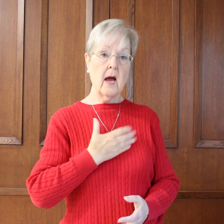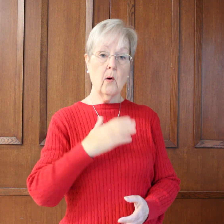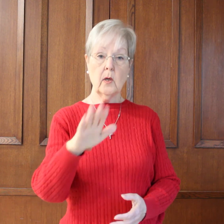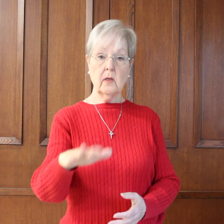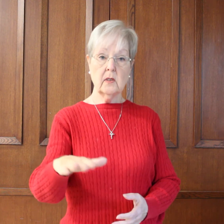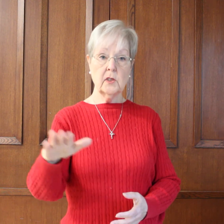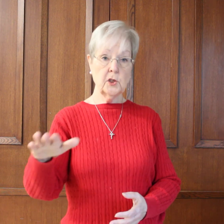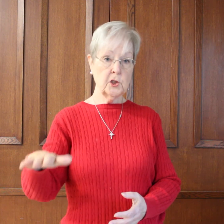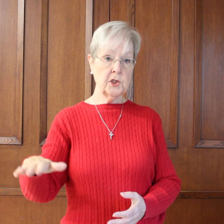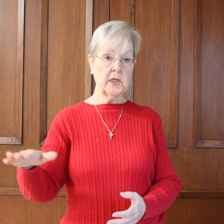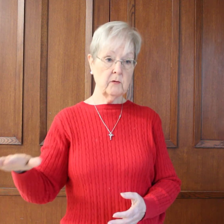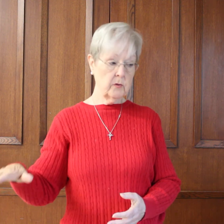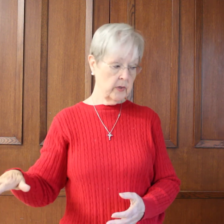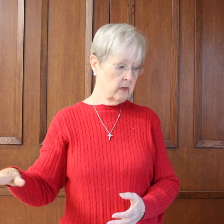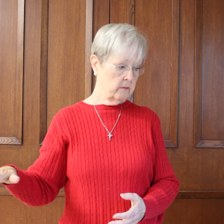Our children.